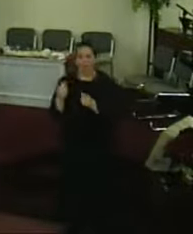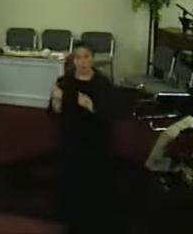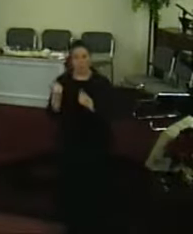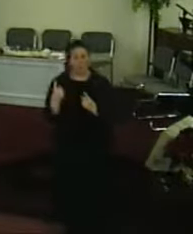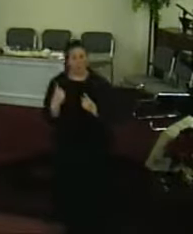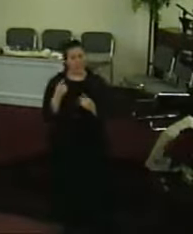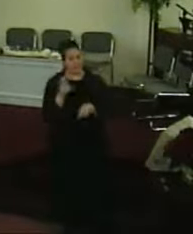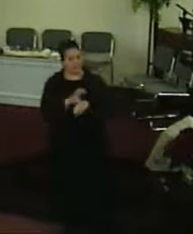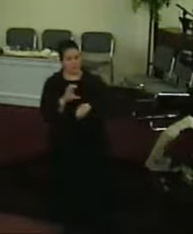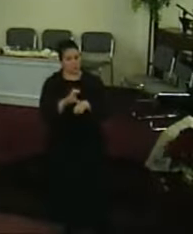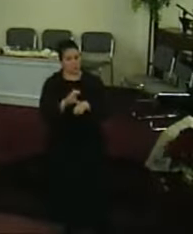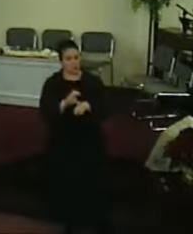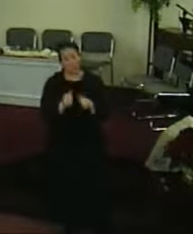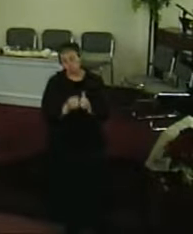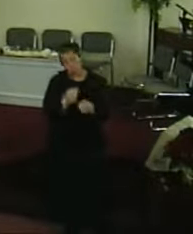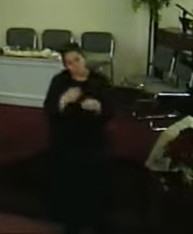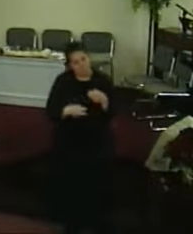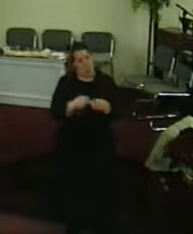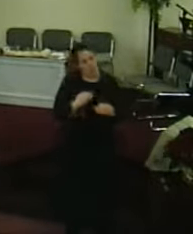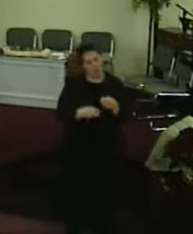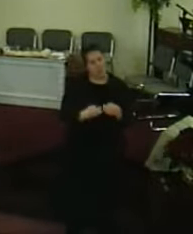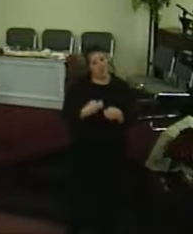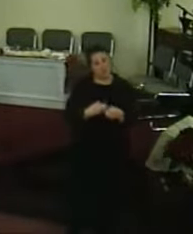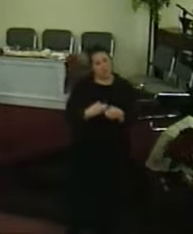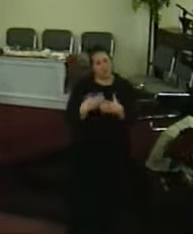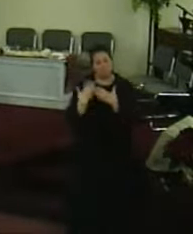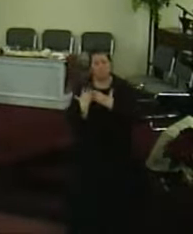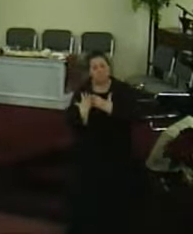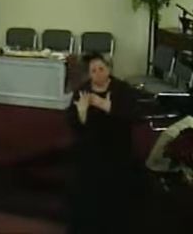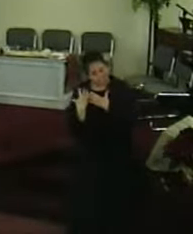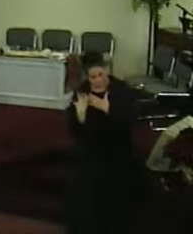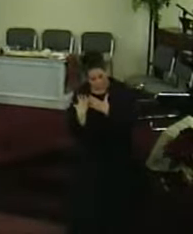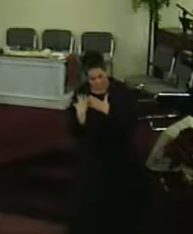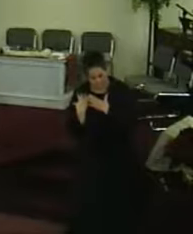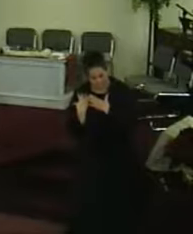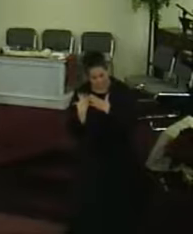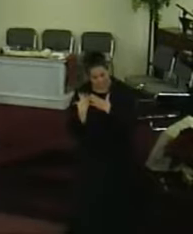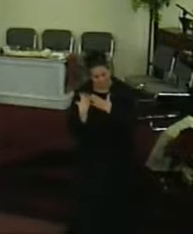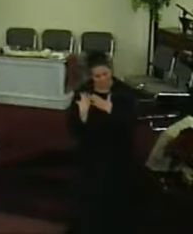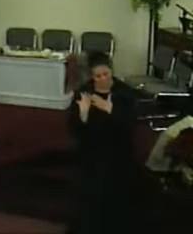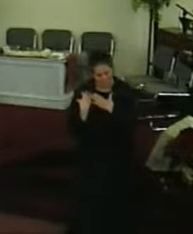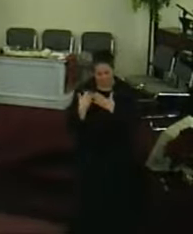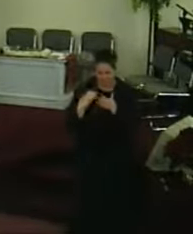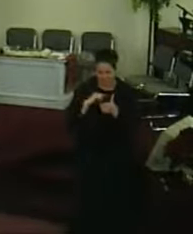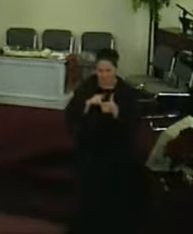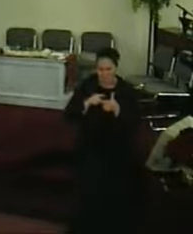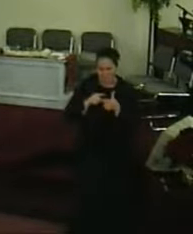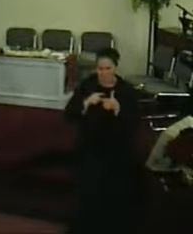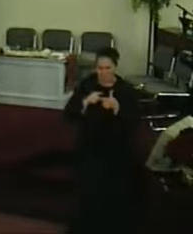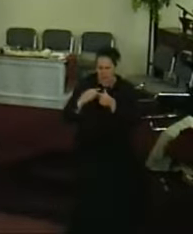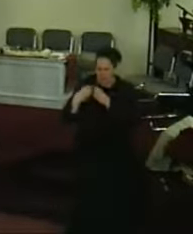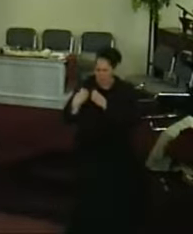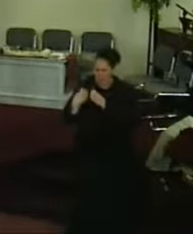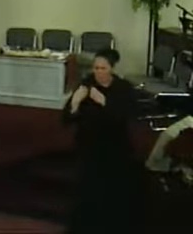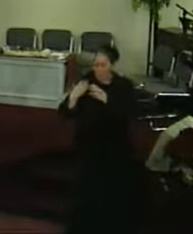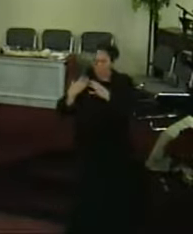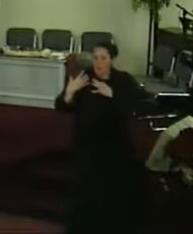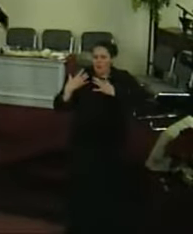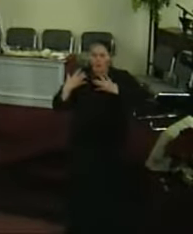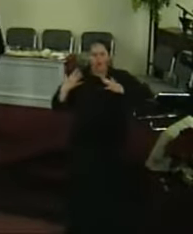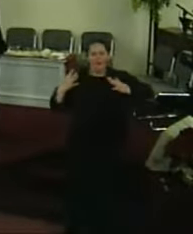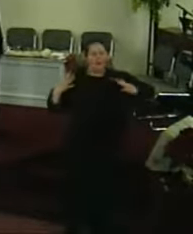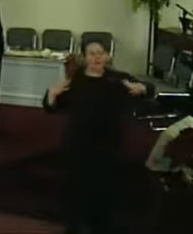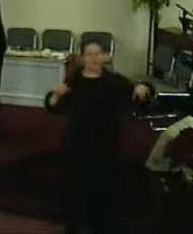our problems. We come here with our heavy burdens. And something lifts off us. Something goes away because